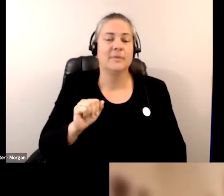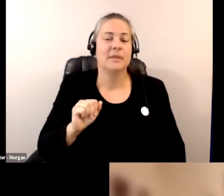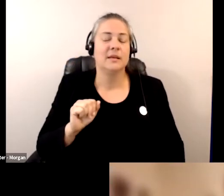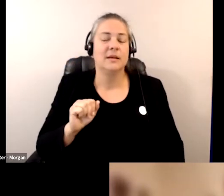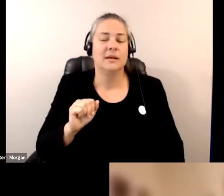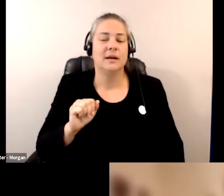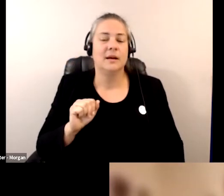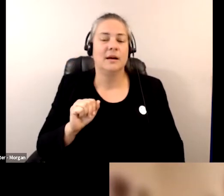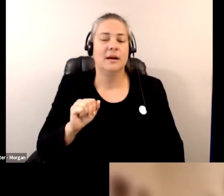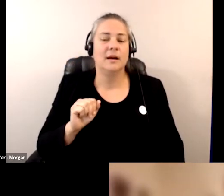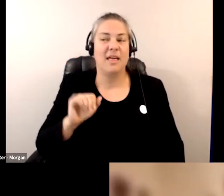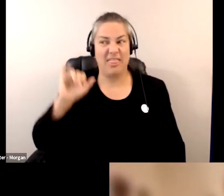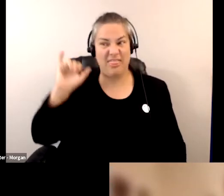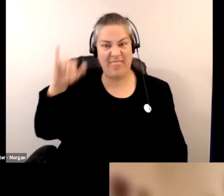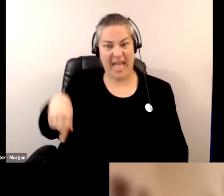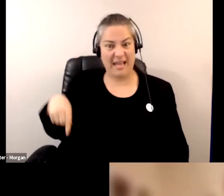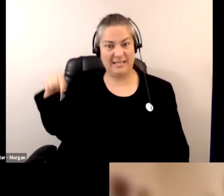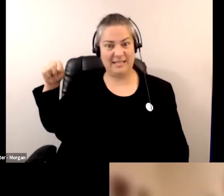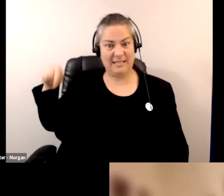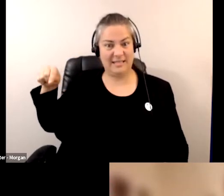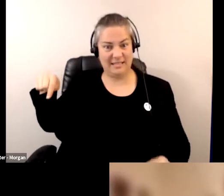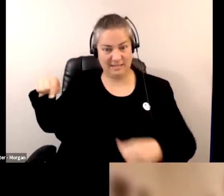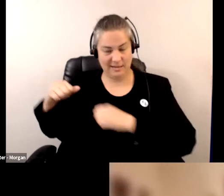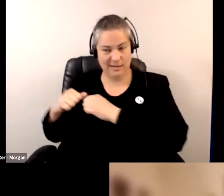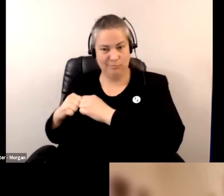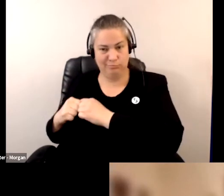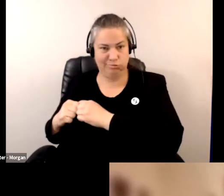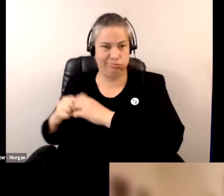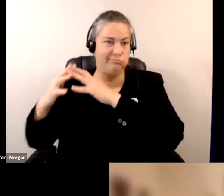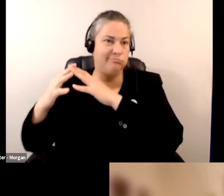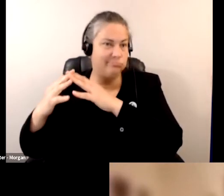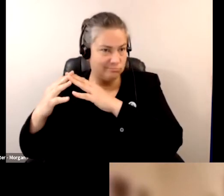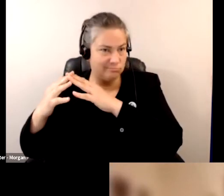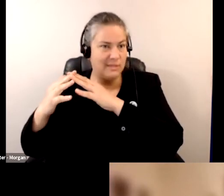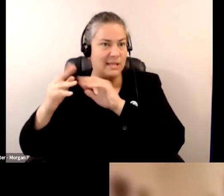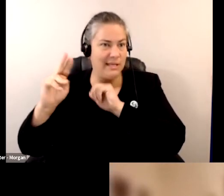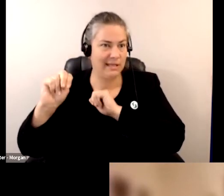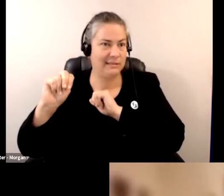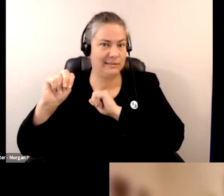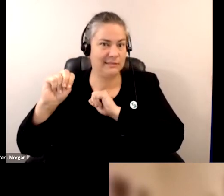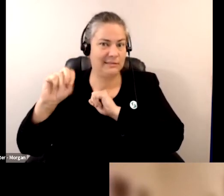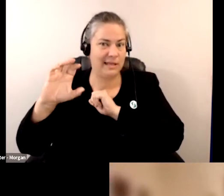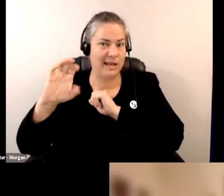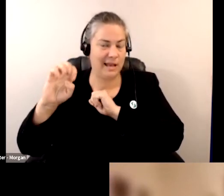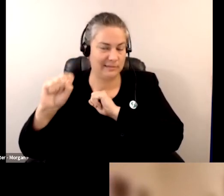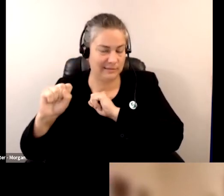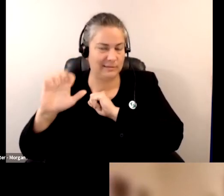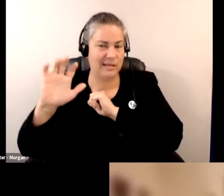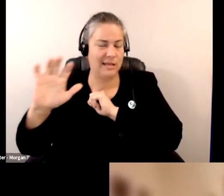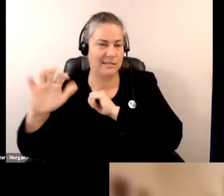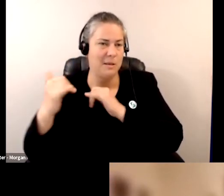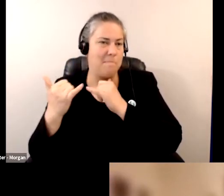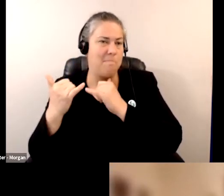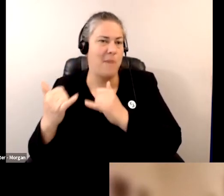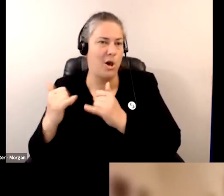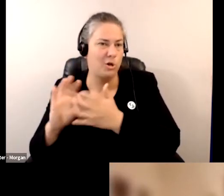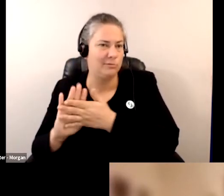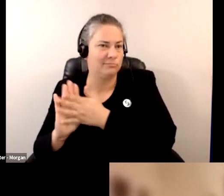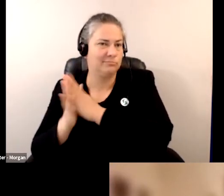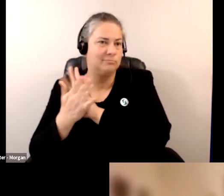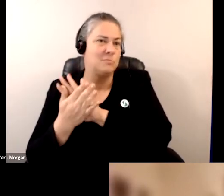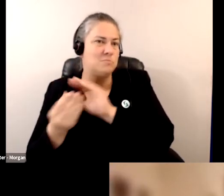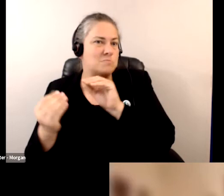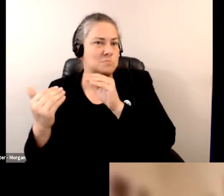It initiated, and from my perspective, NCS's modernization, and it ushered in a new level